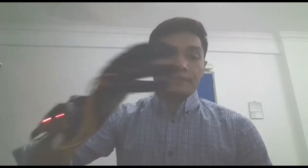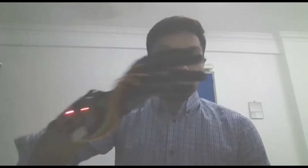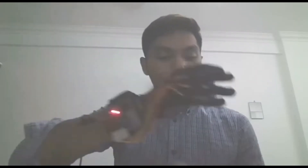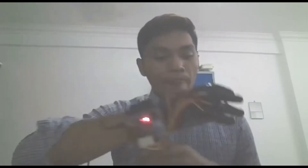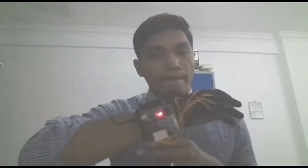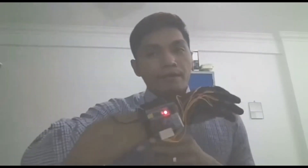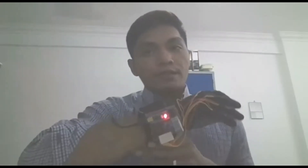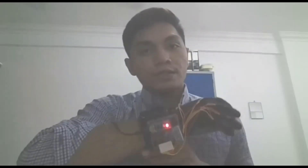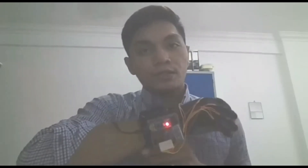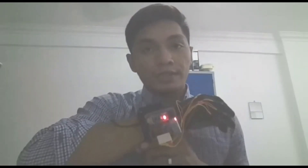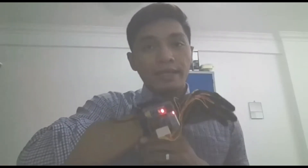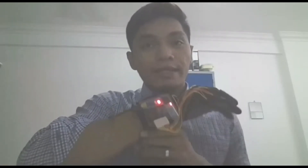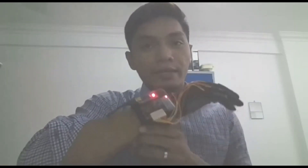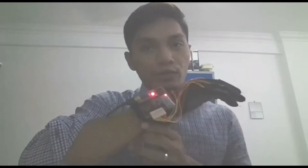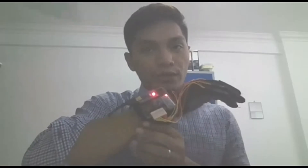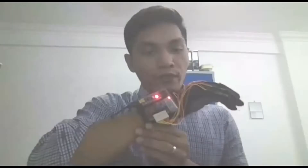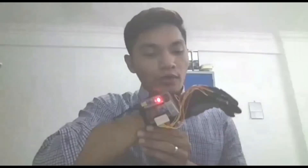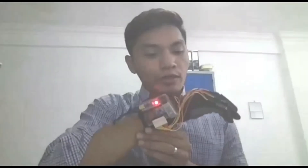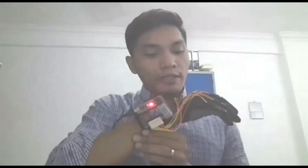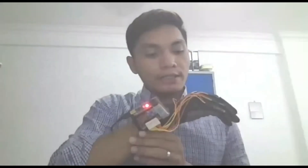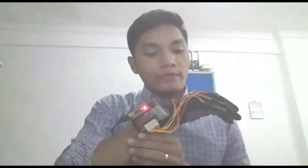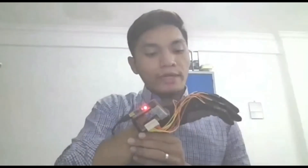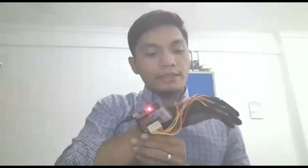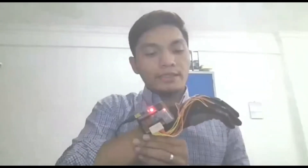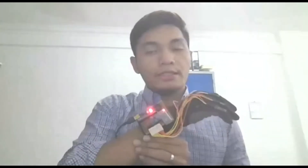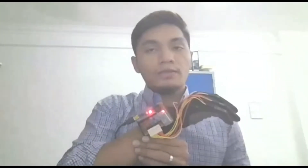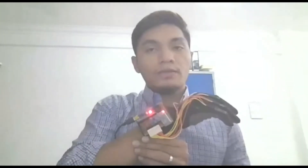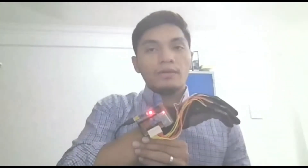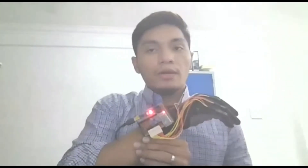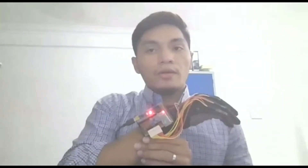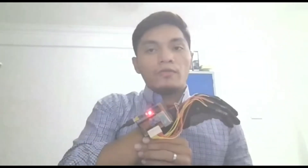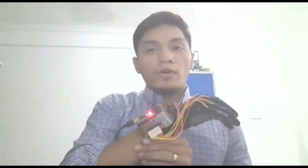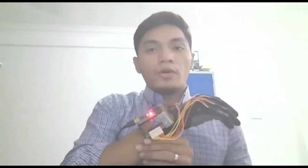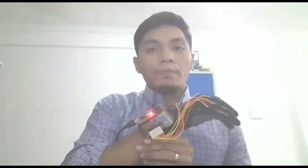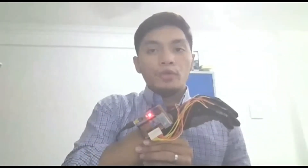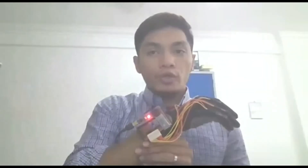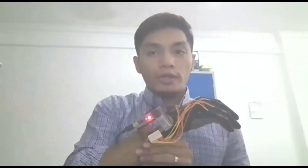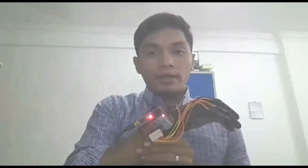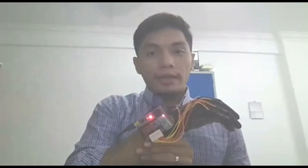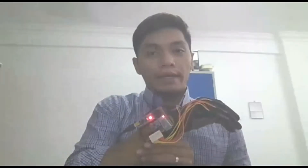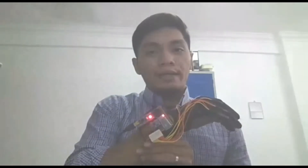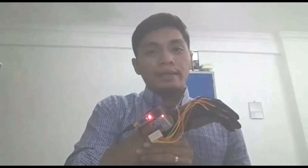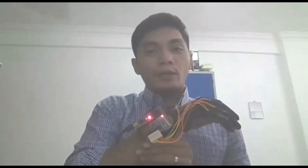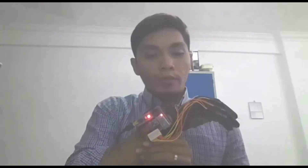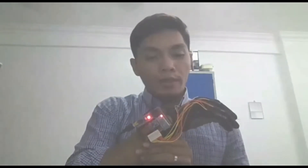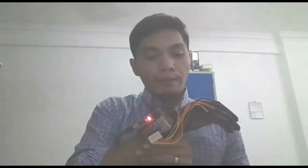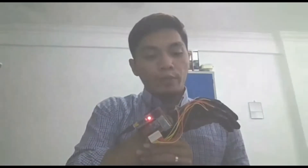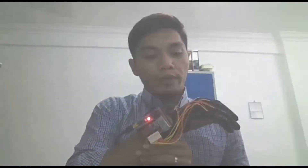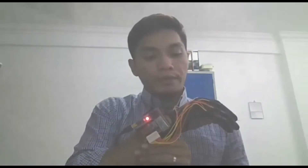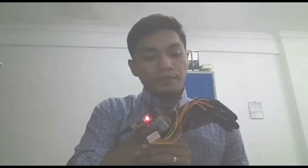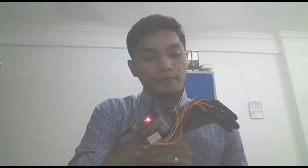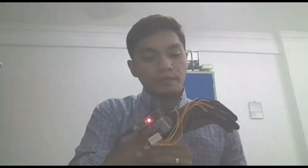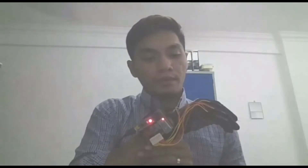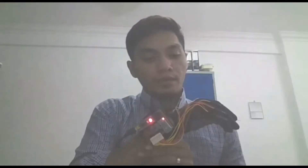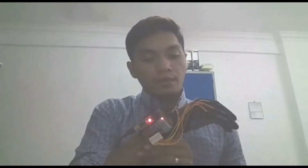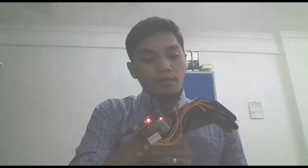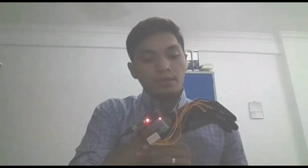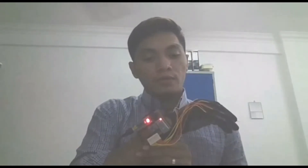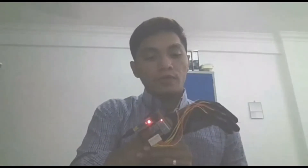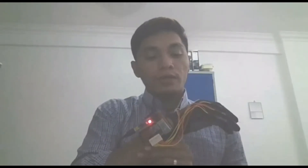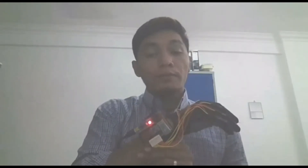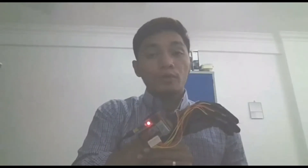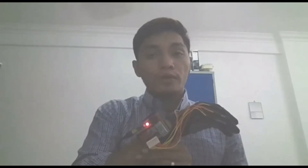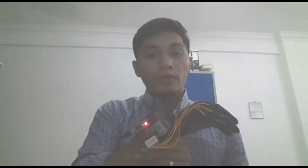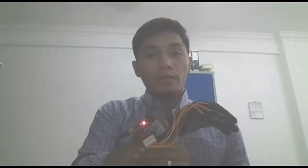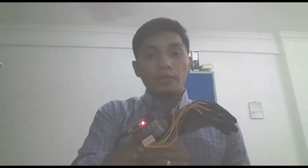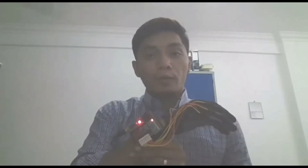device. So the target user for this device is for mute and normal pupil.